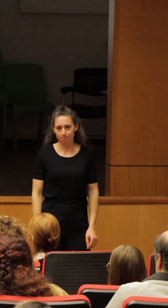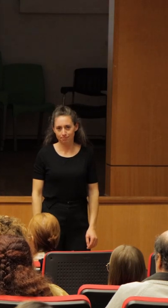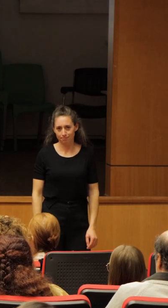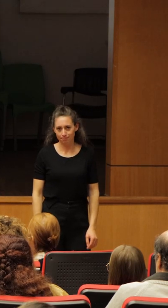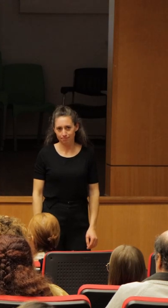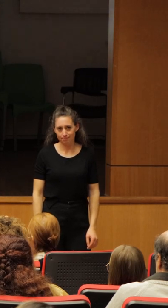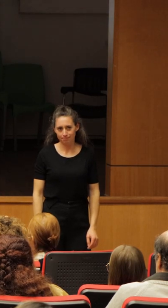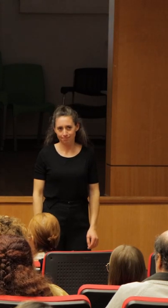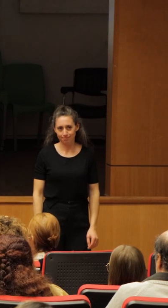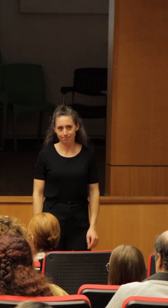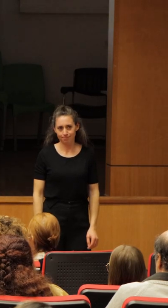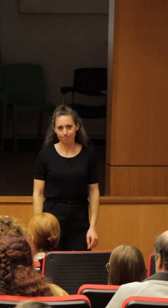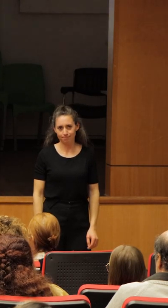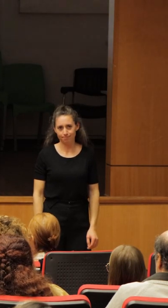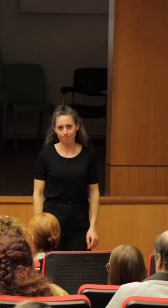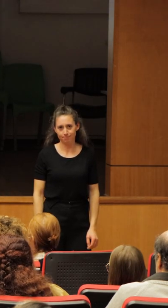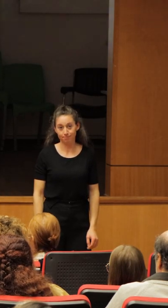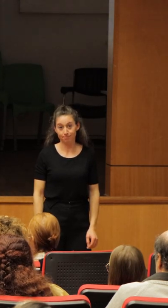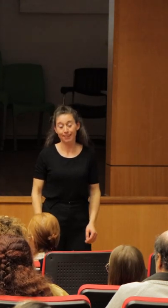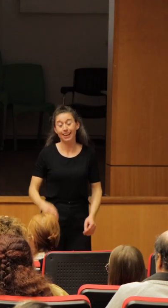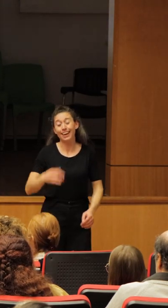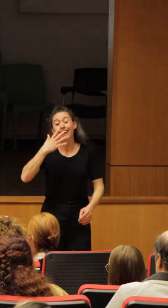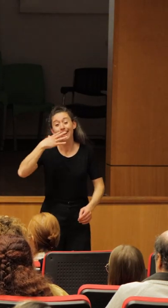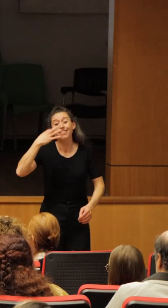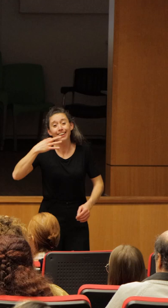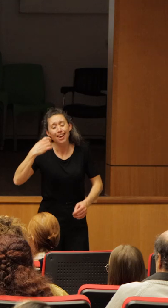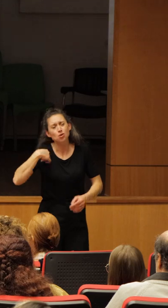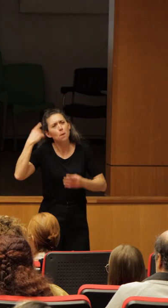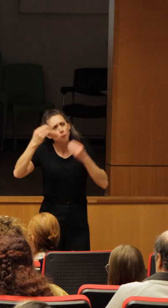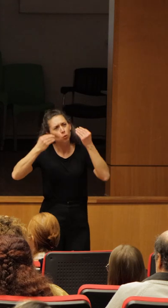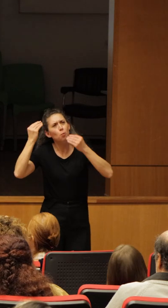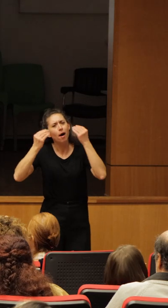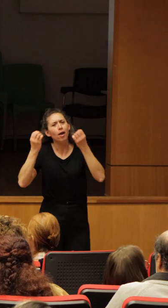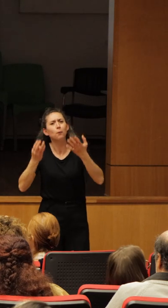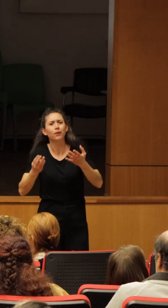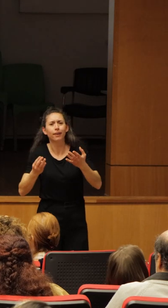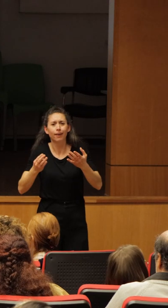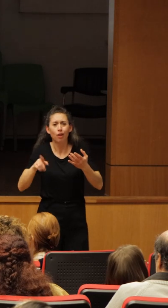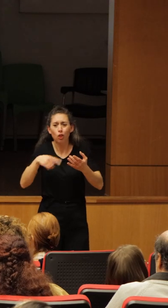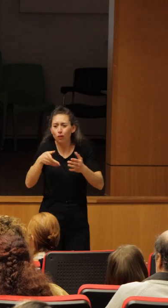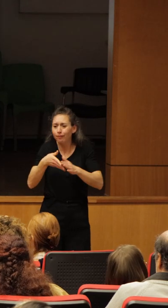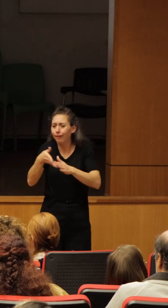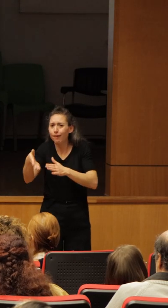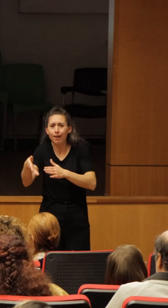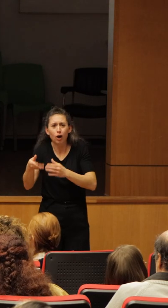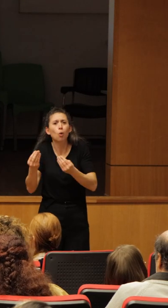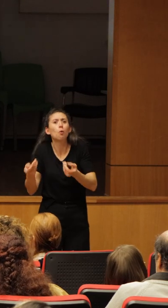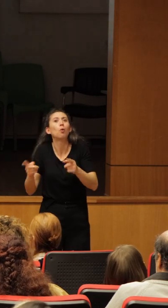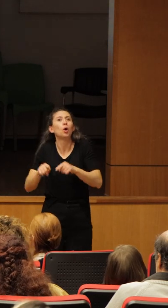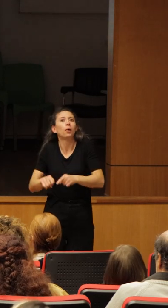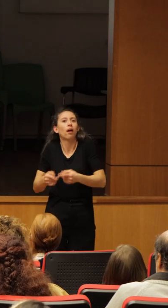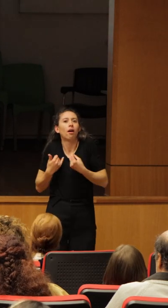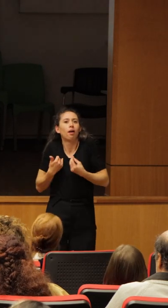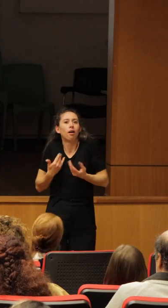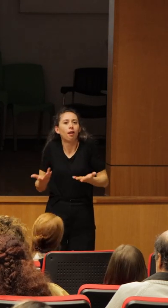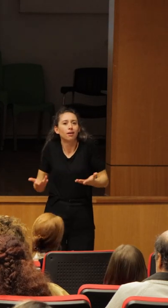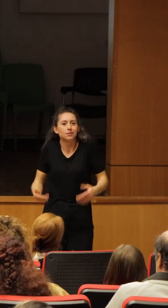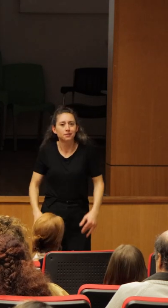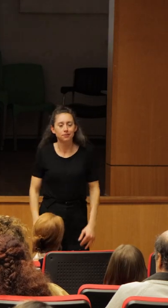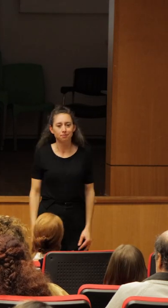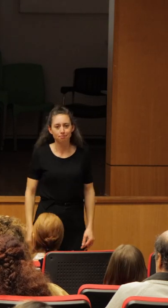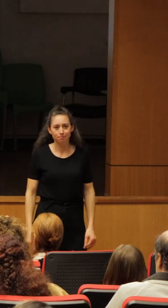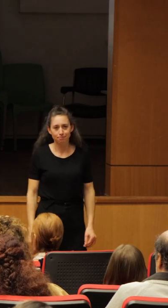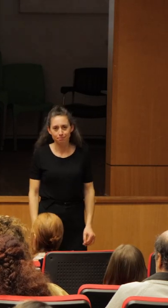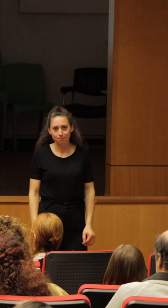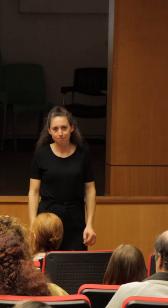was mostly worried will I find my way back. En realidad lo que me preocupaba era que a dónde iba a llegar, pero cómo hacía después para volver. So